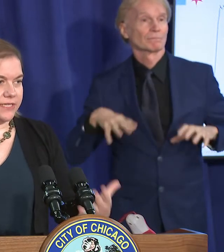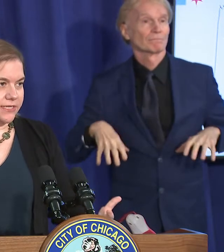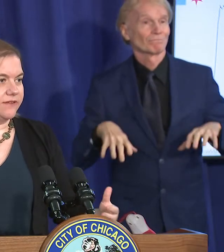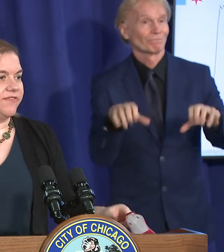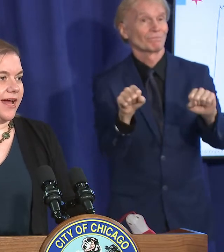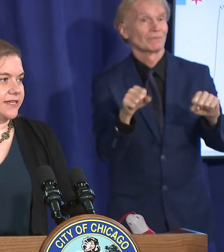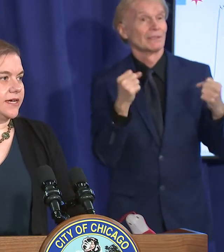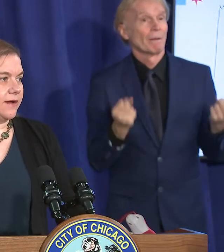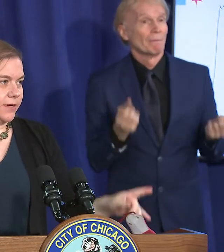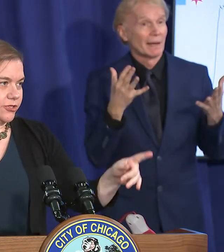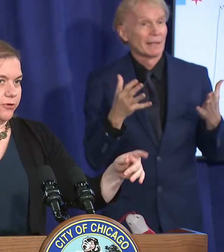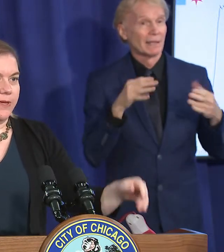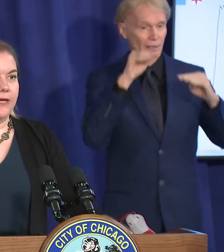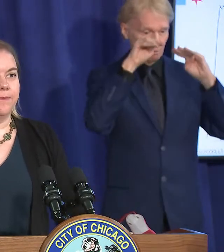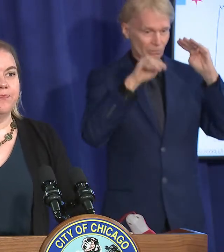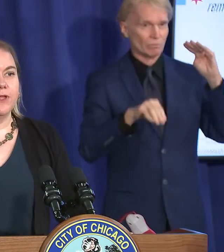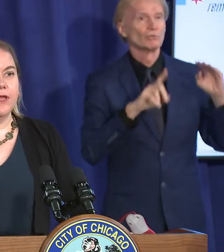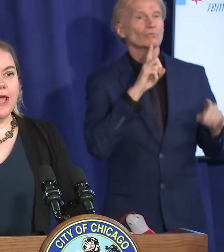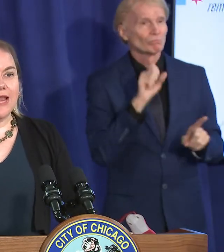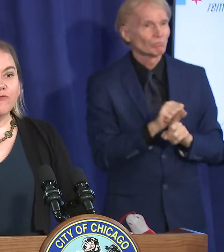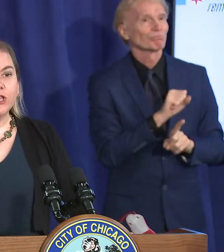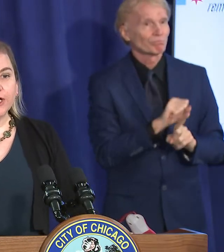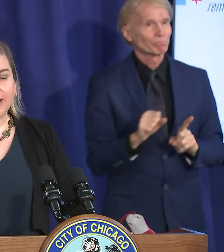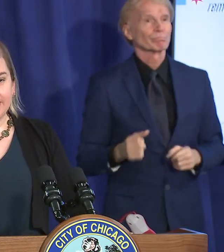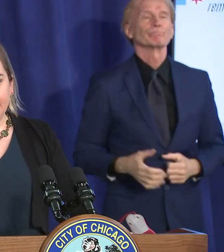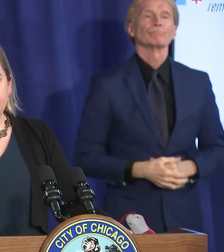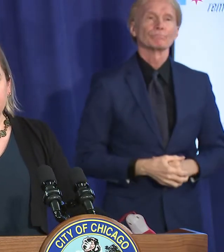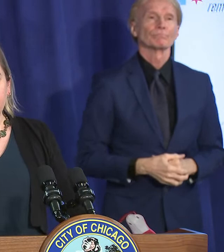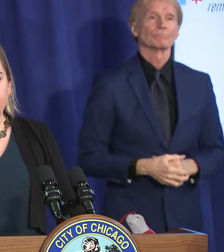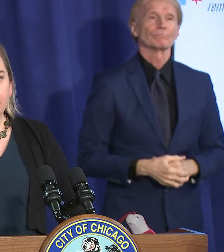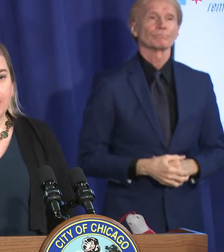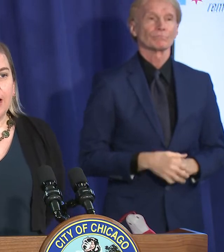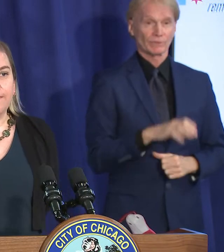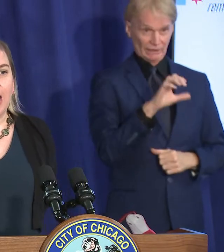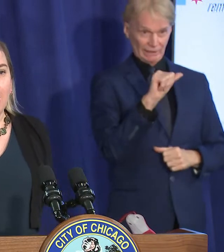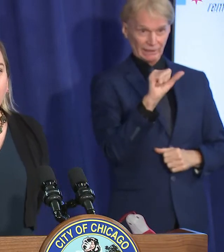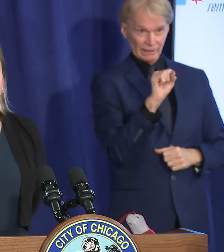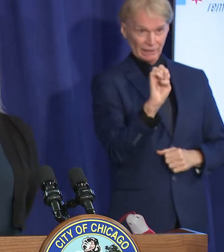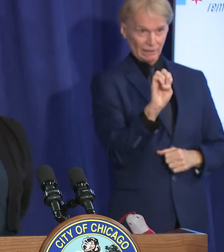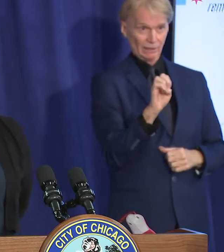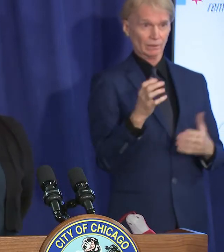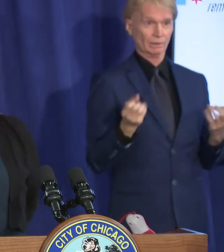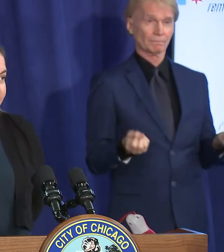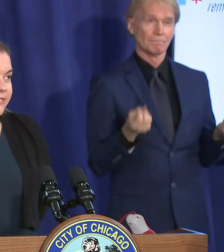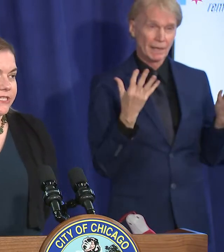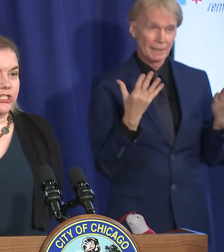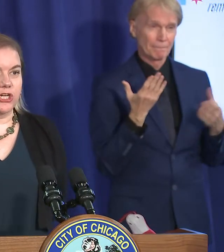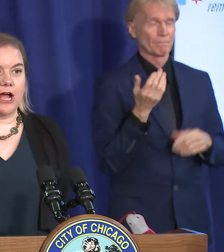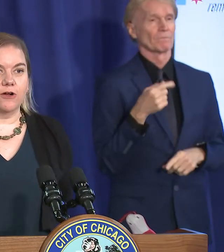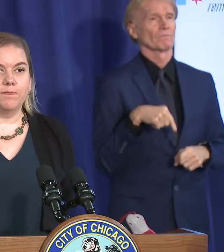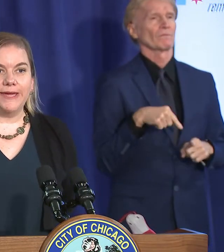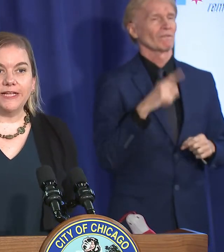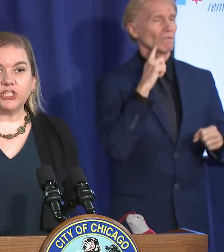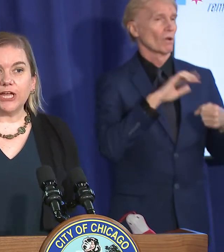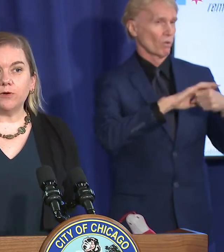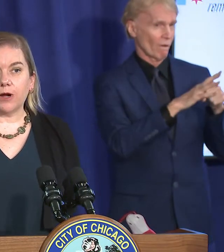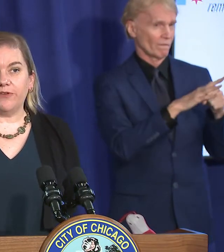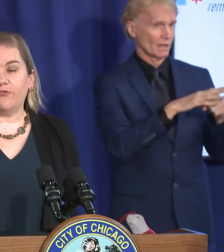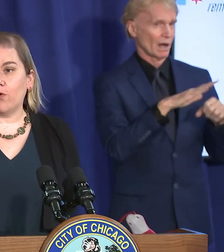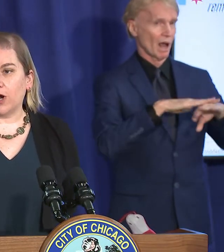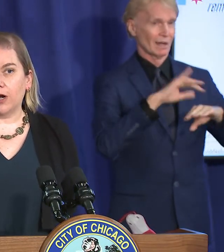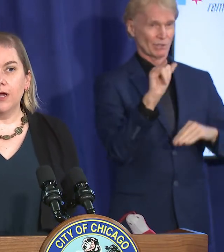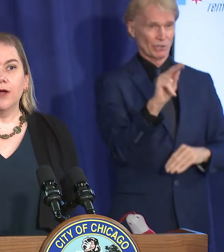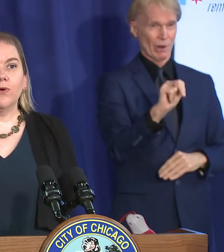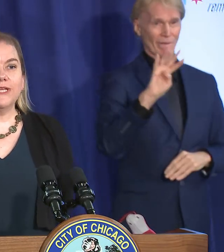testing. This is in fact a true peak. And if we look at that case number, our COVID cases in Chicago peaked